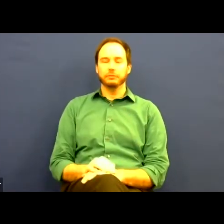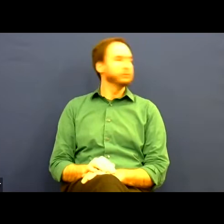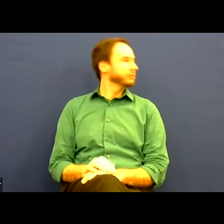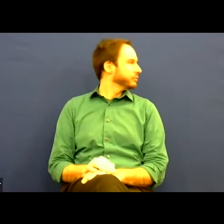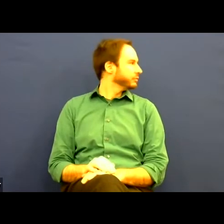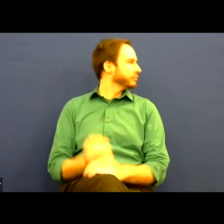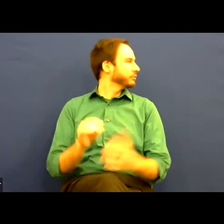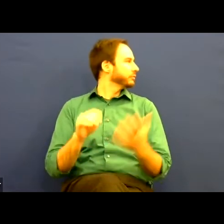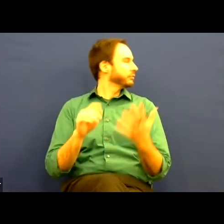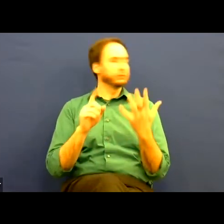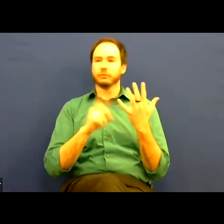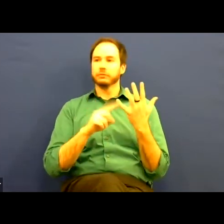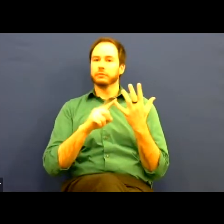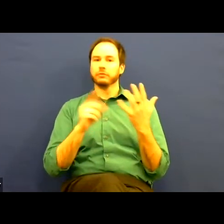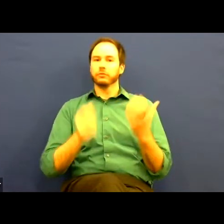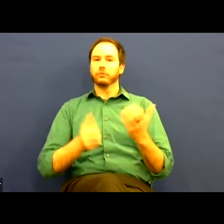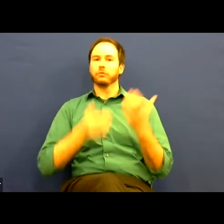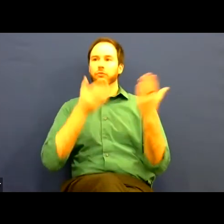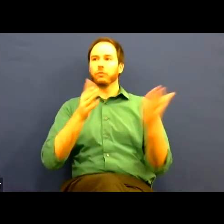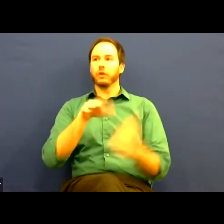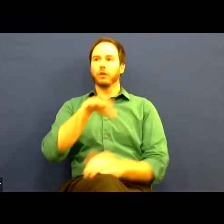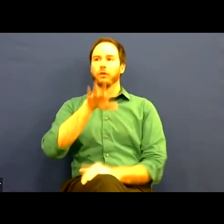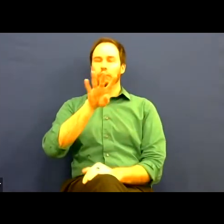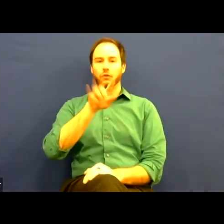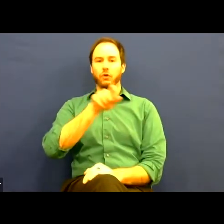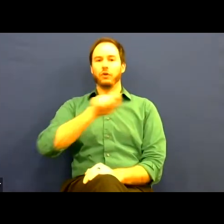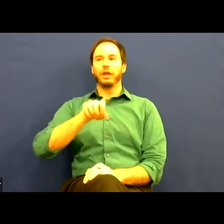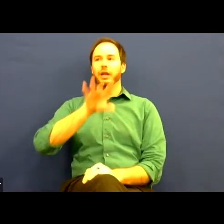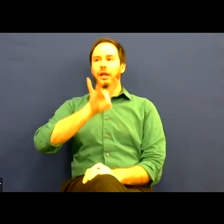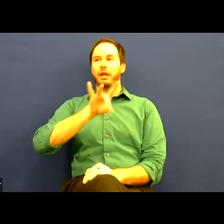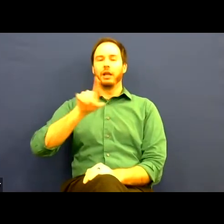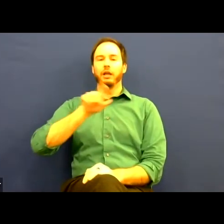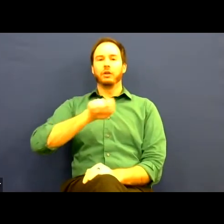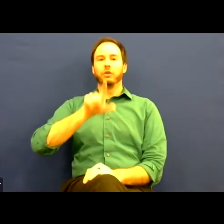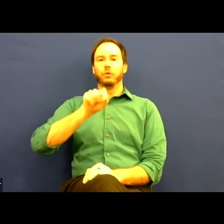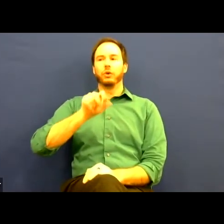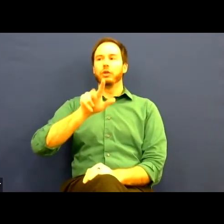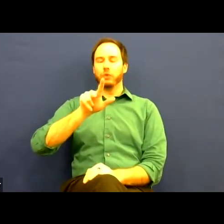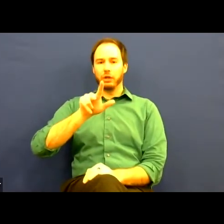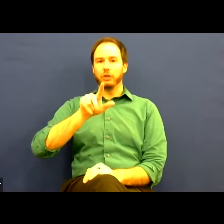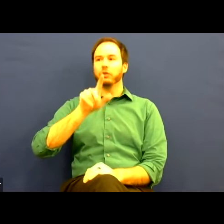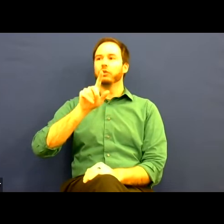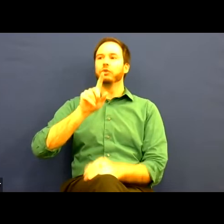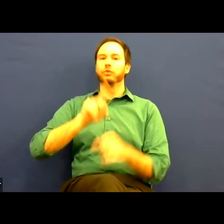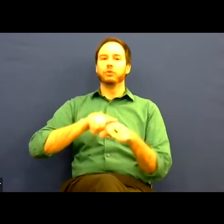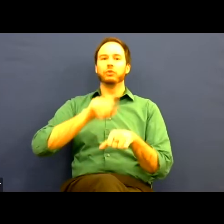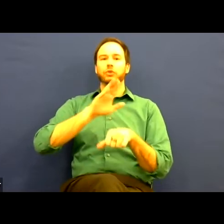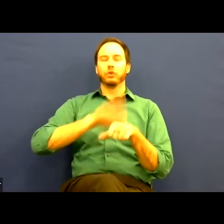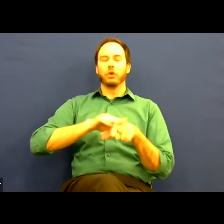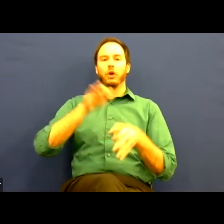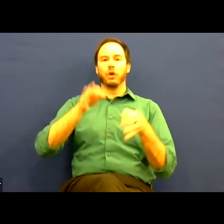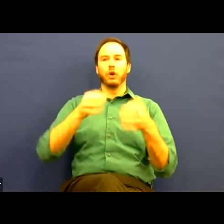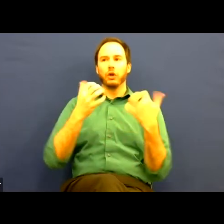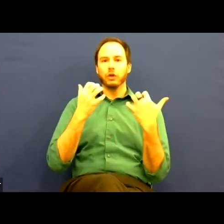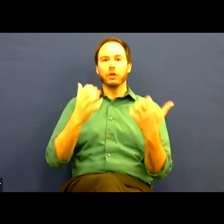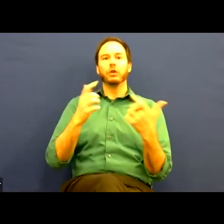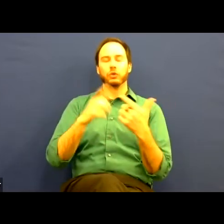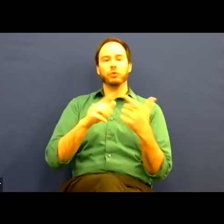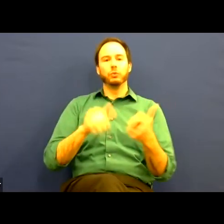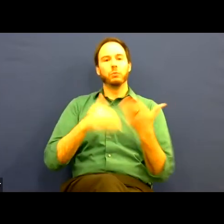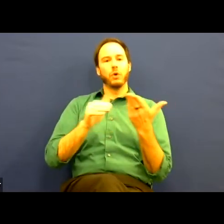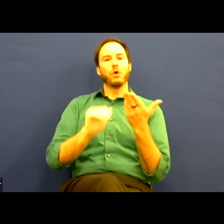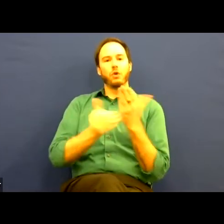Supervisor Schultz and fellow board members, I have resolution number 4-88, 2023 to call for a public hearing for proposed local law